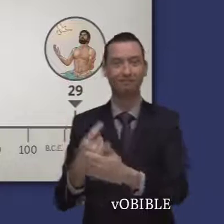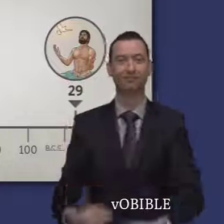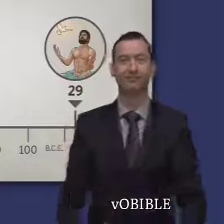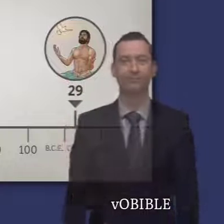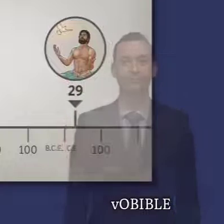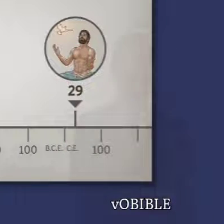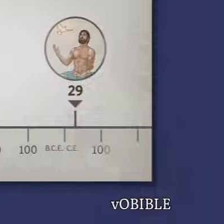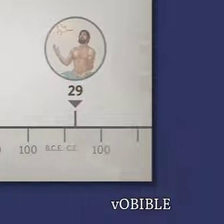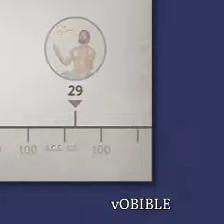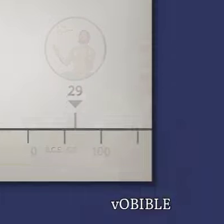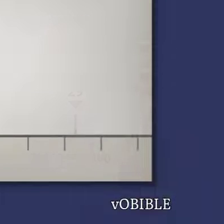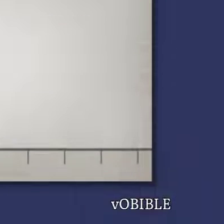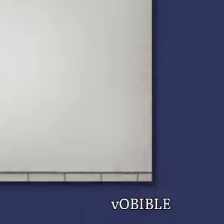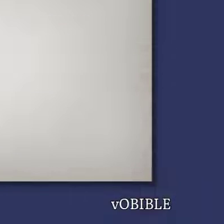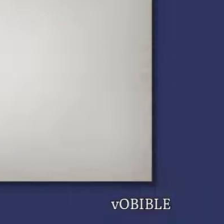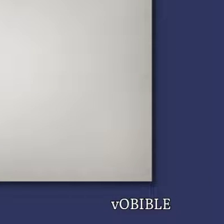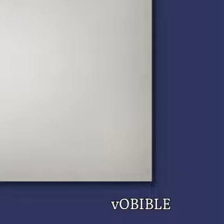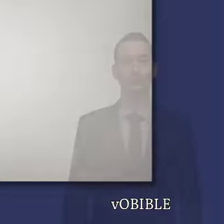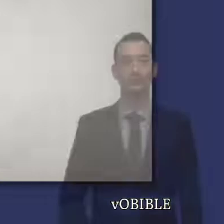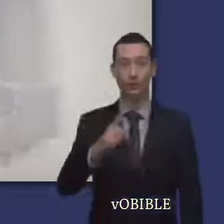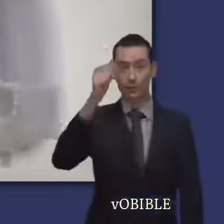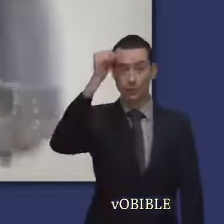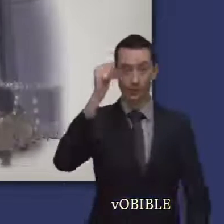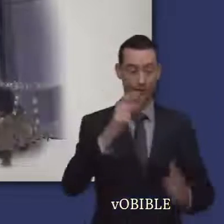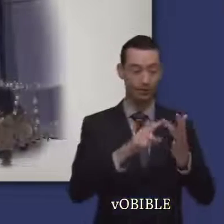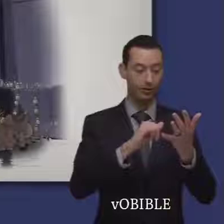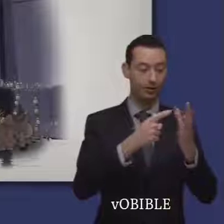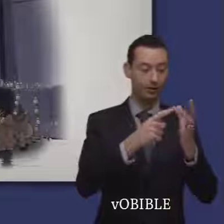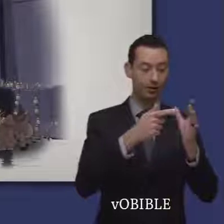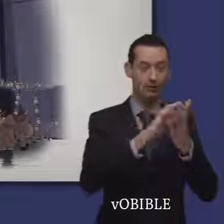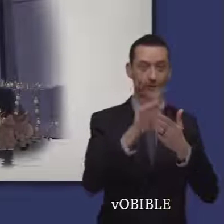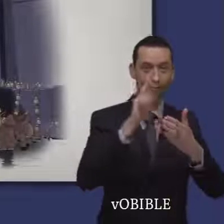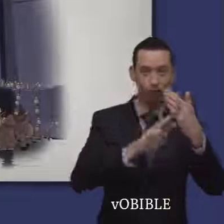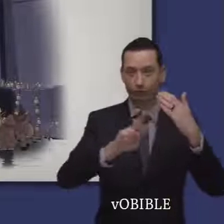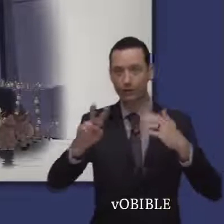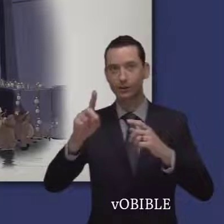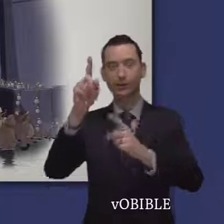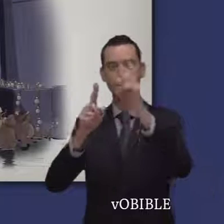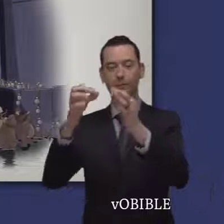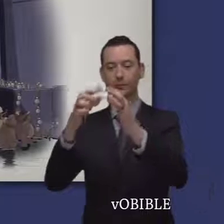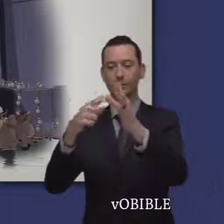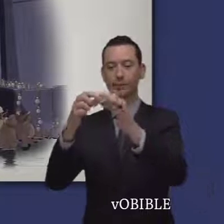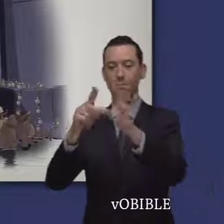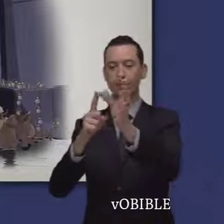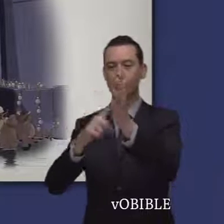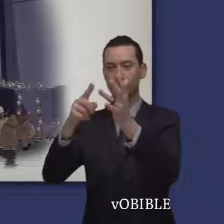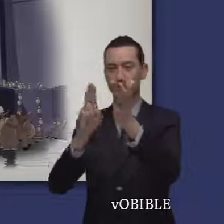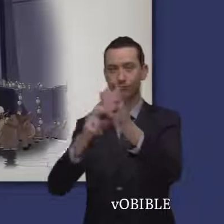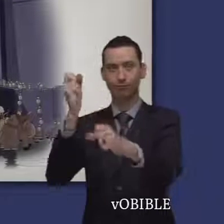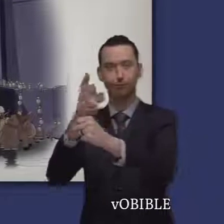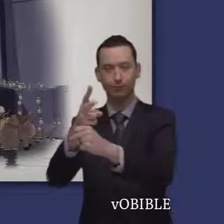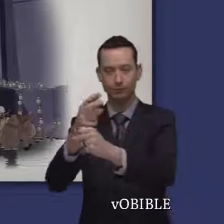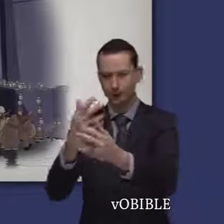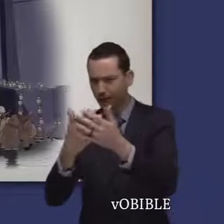prophecy was recorded. Did you know? Isaiah's prophecy about the fall of Babylon foretold